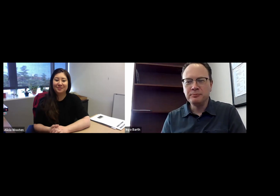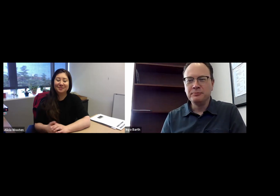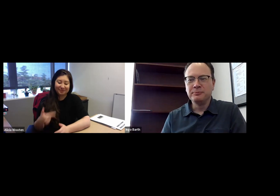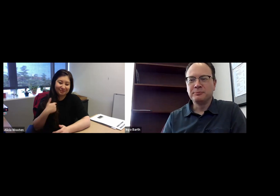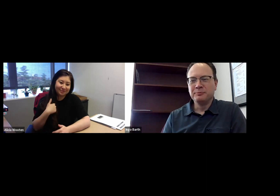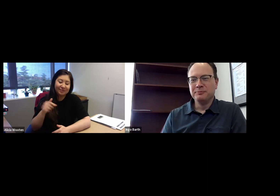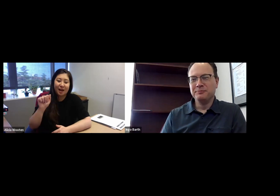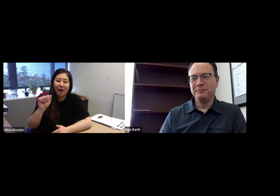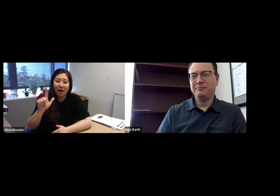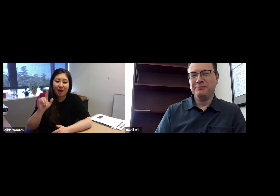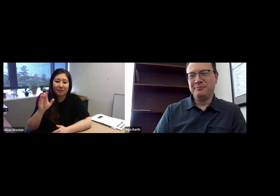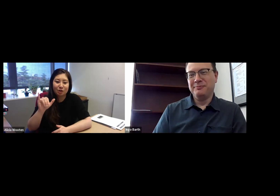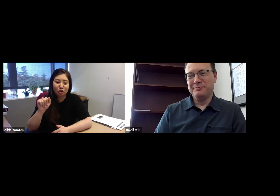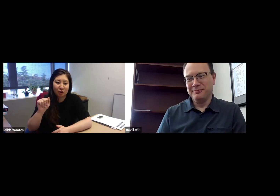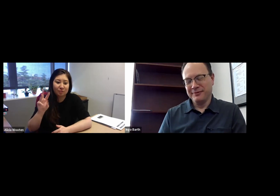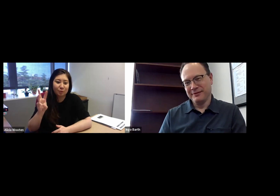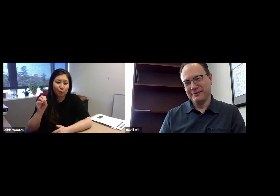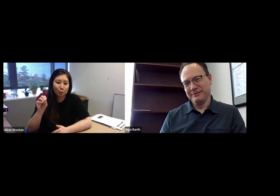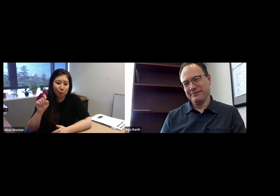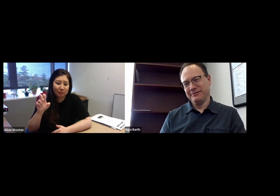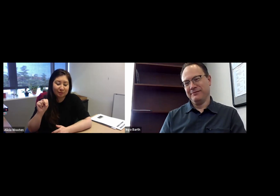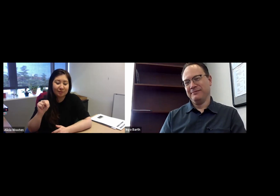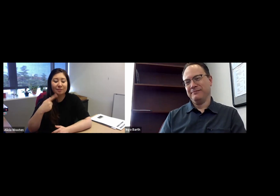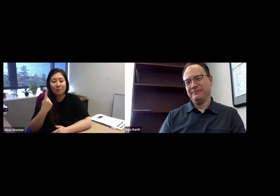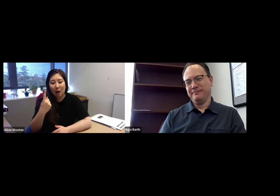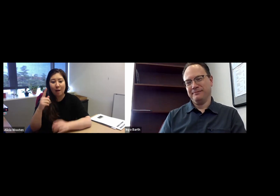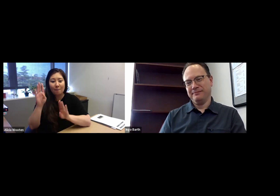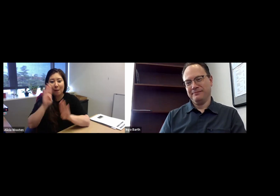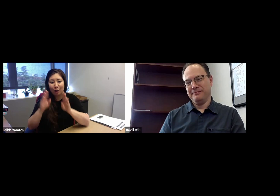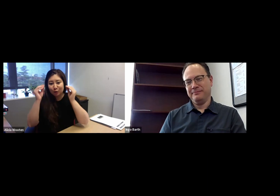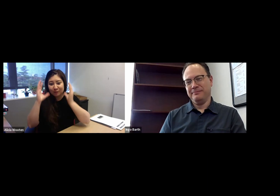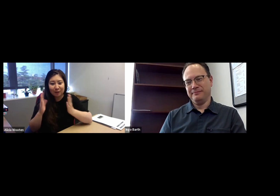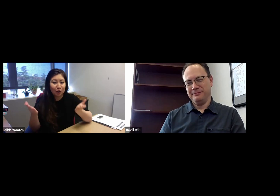monthly meetings. So who are you, Alicia?